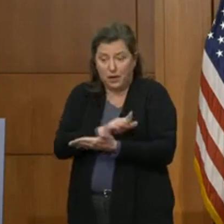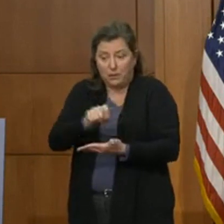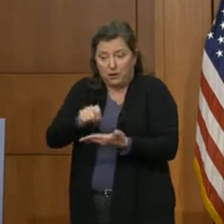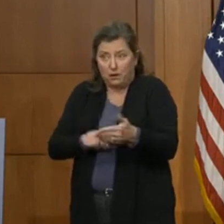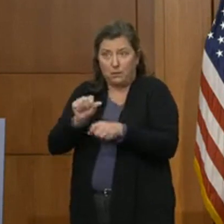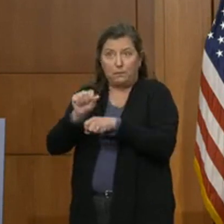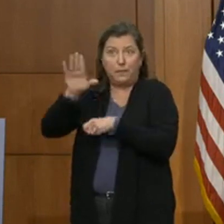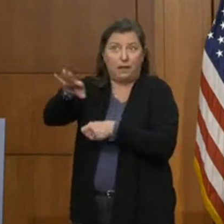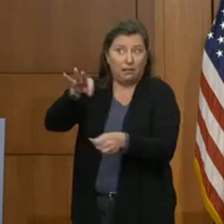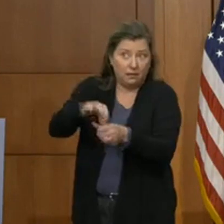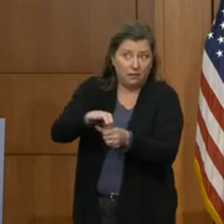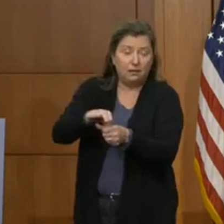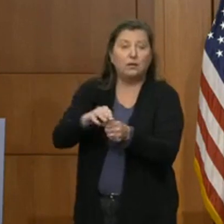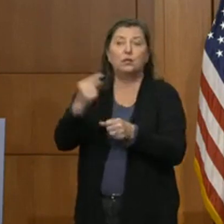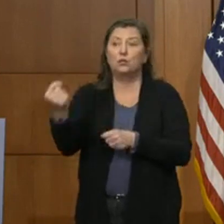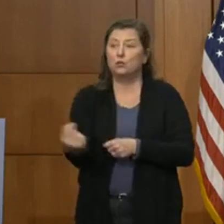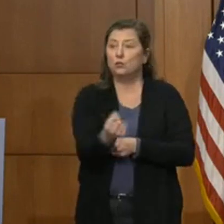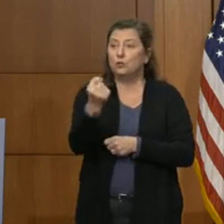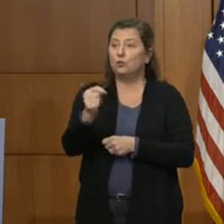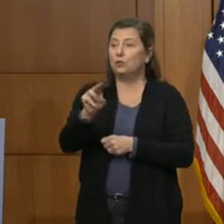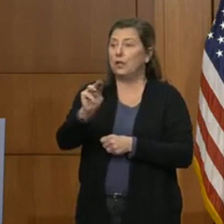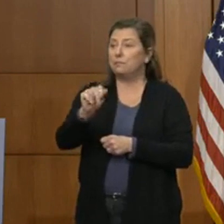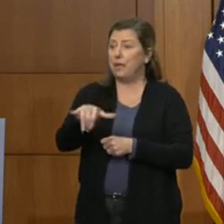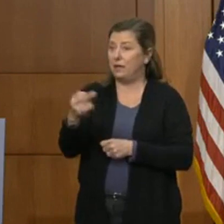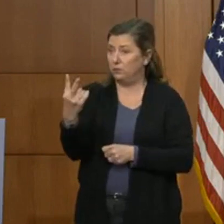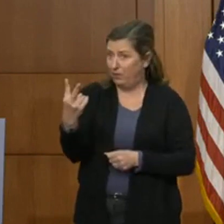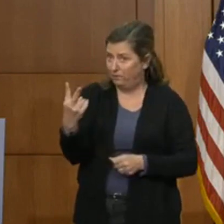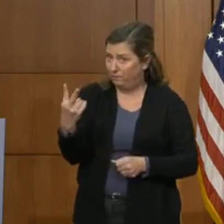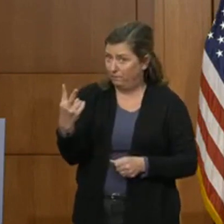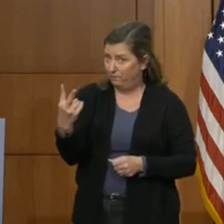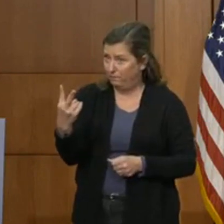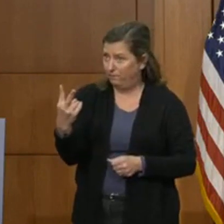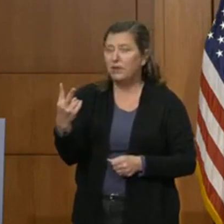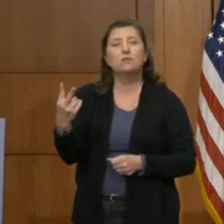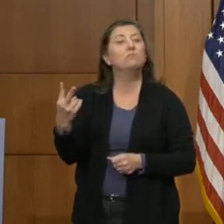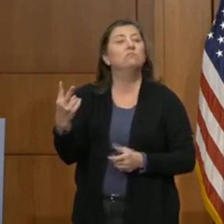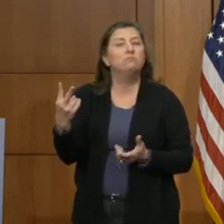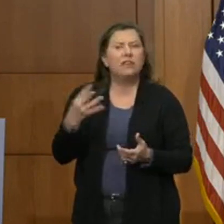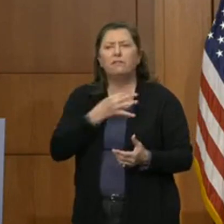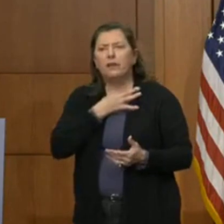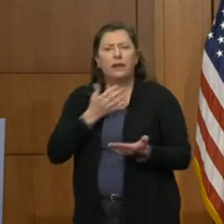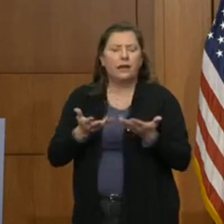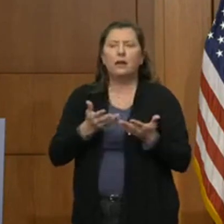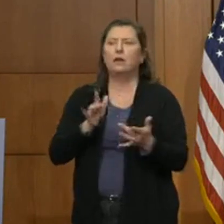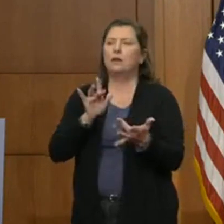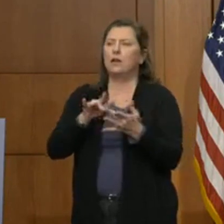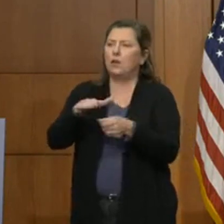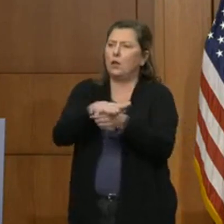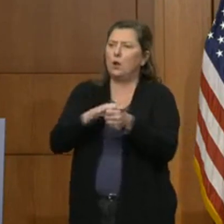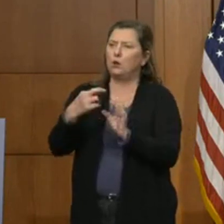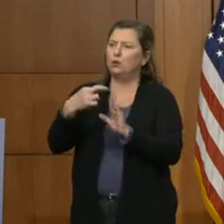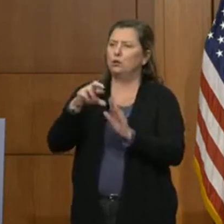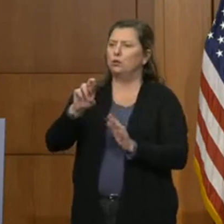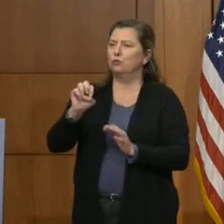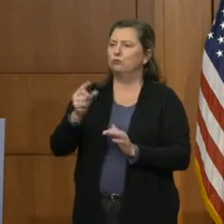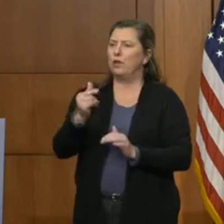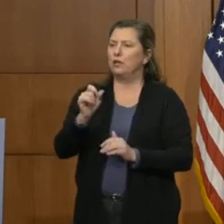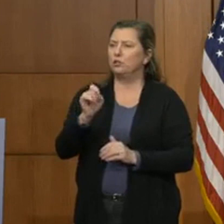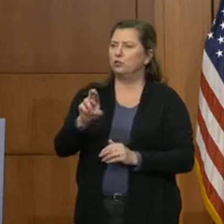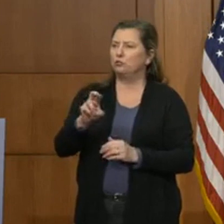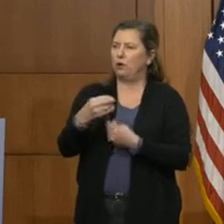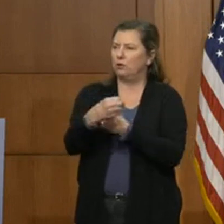ballot is Tuesday, May the 12th. Just contact your local registrar's office to request